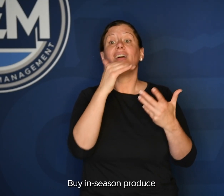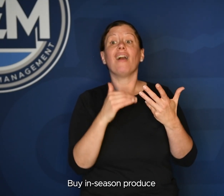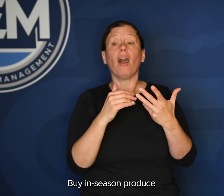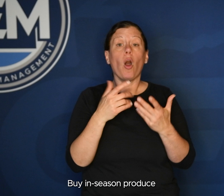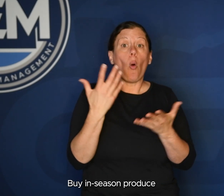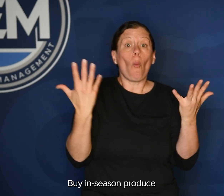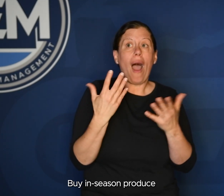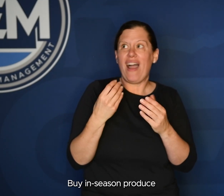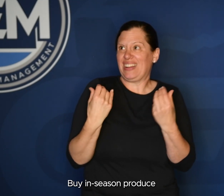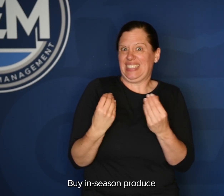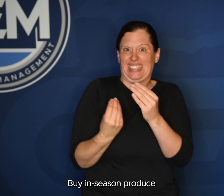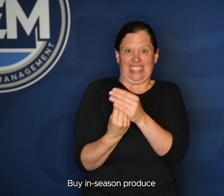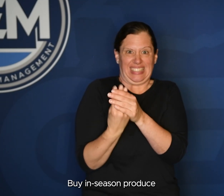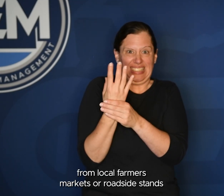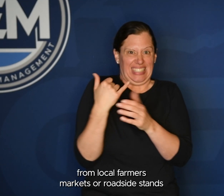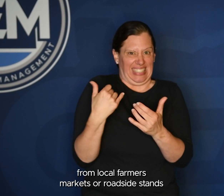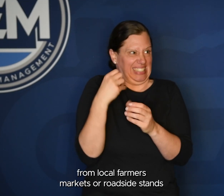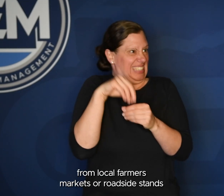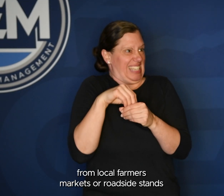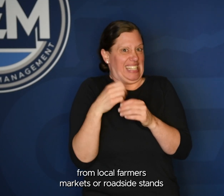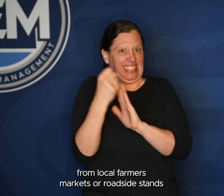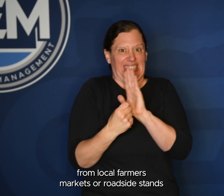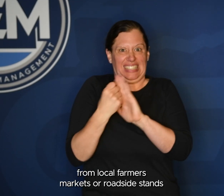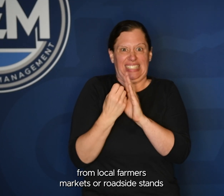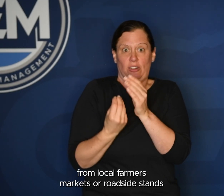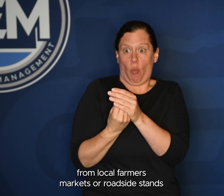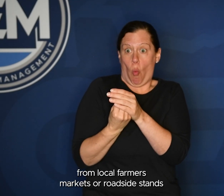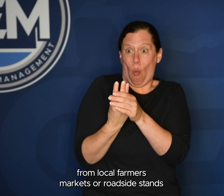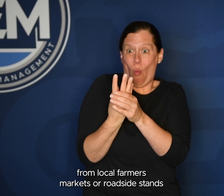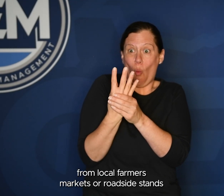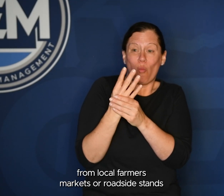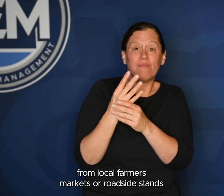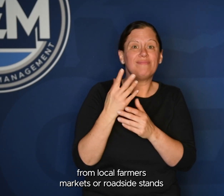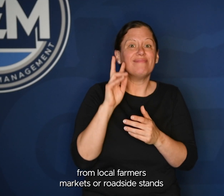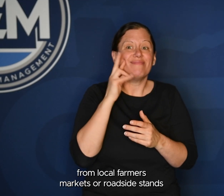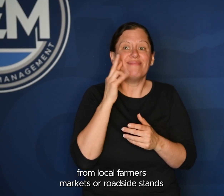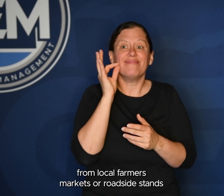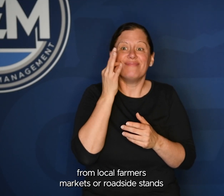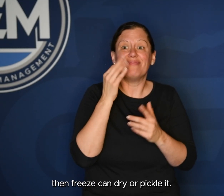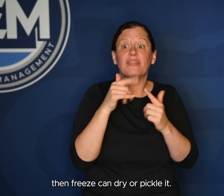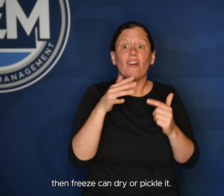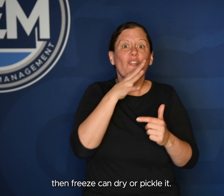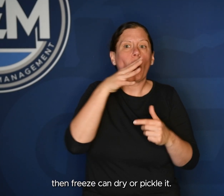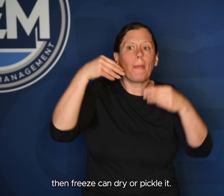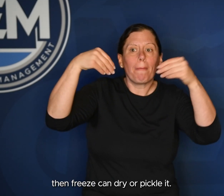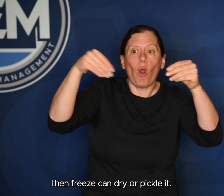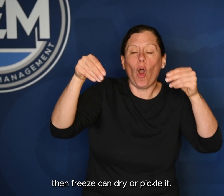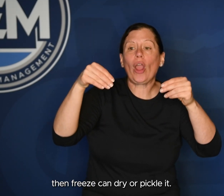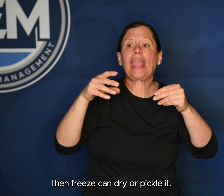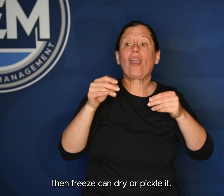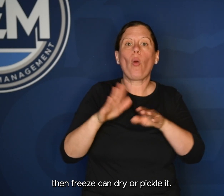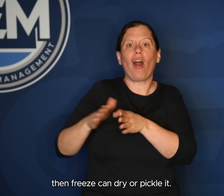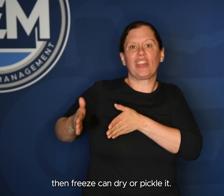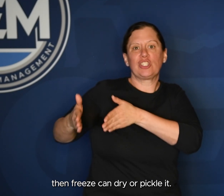Buy in-season produce from local farmers markets or roadside stands, then freeze, can,